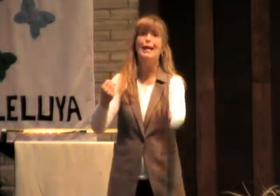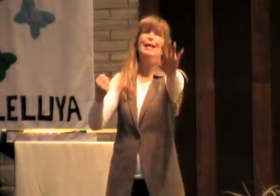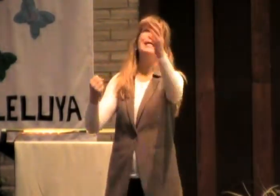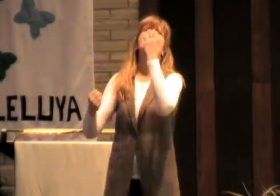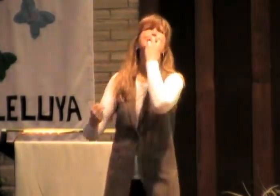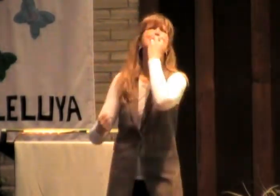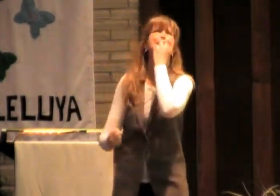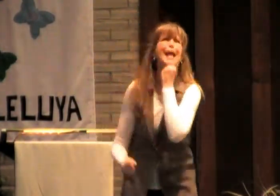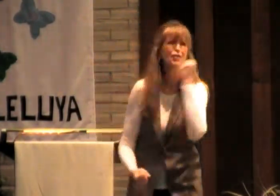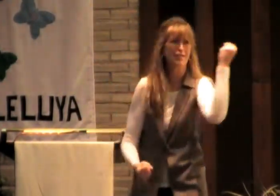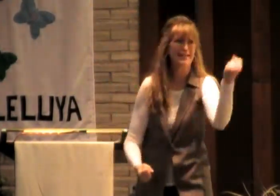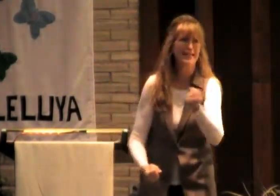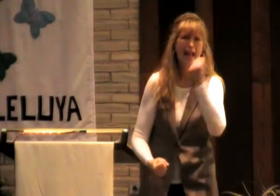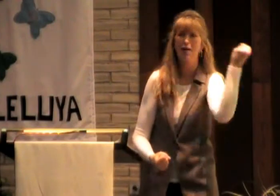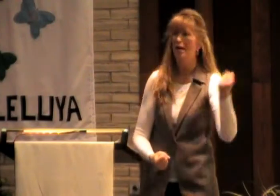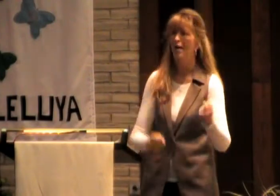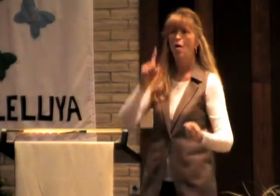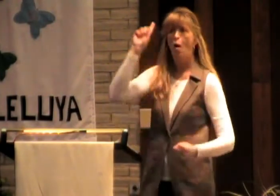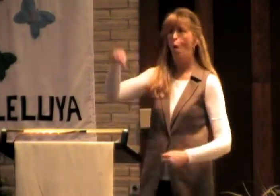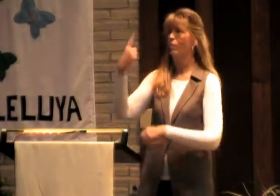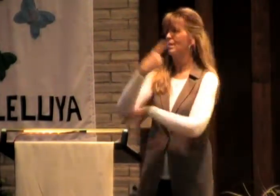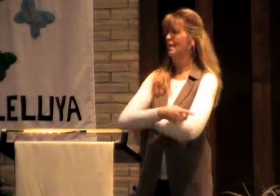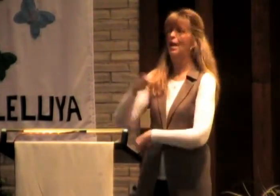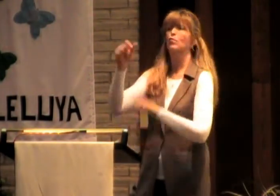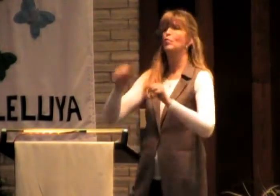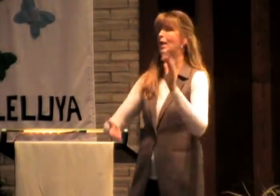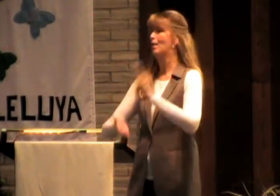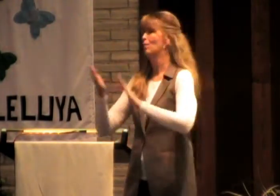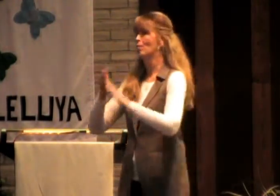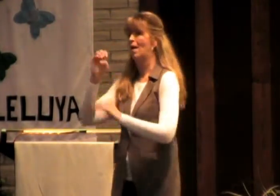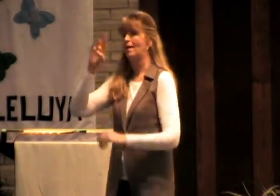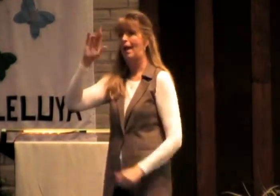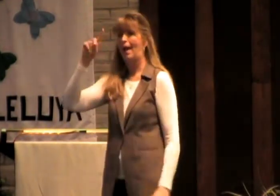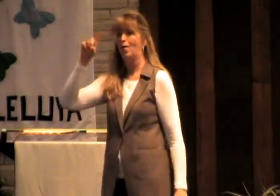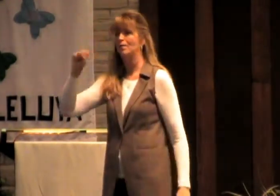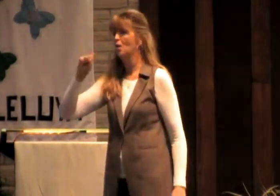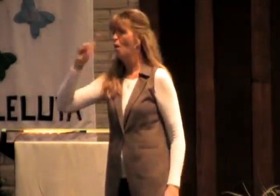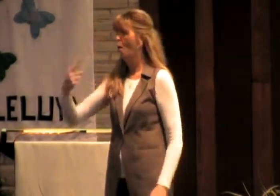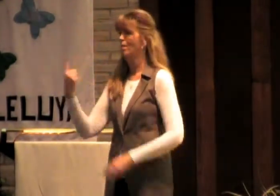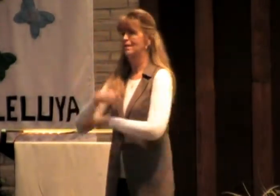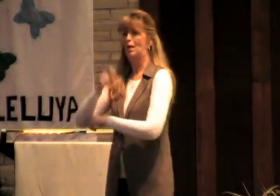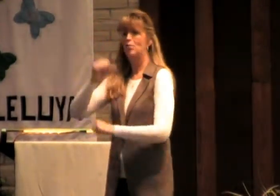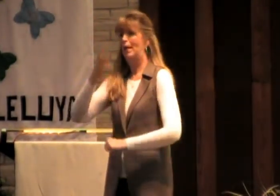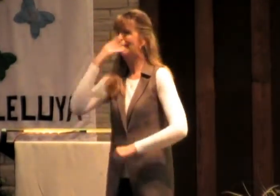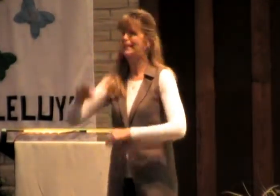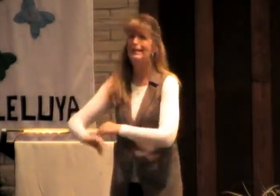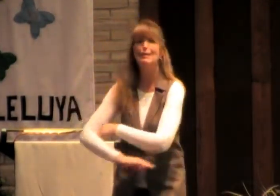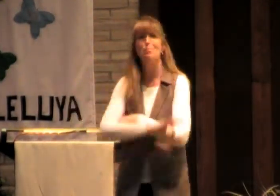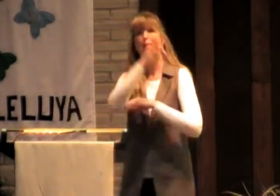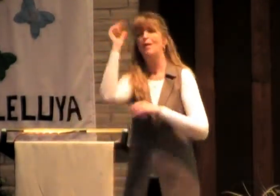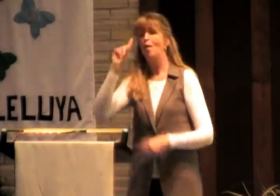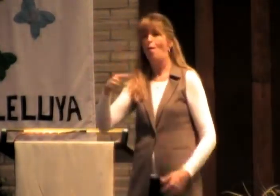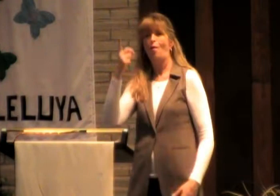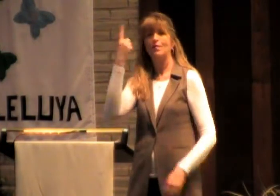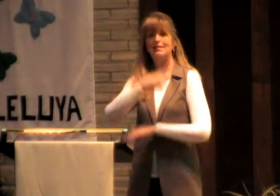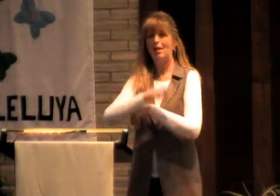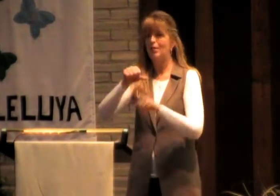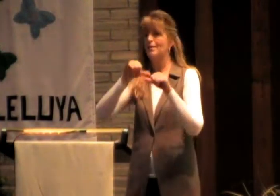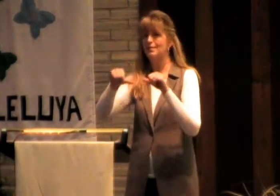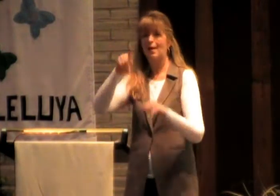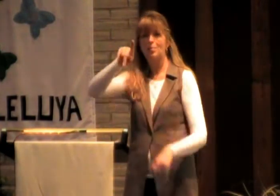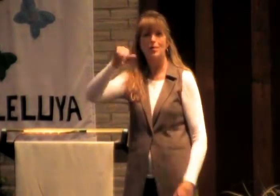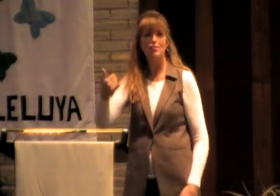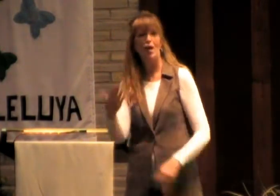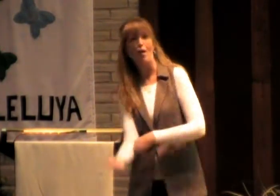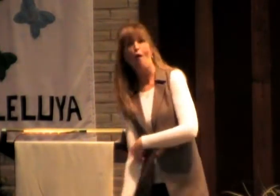a Saturday, going on a Saturday. I mean, people cherish their Saturdays. That's the only day that you can, you know, do things that you need to do. You can